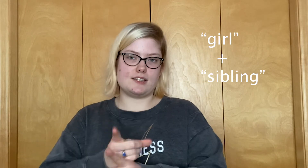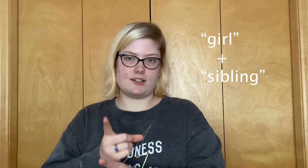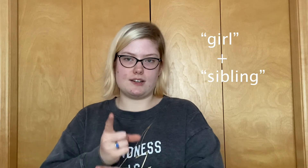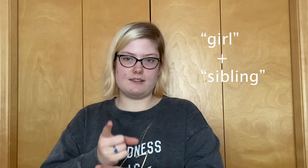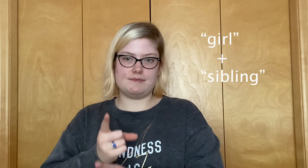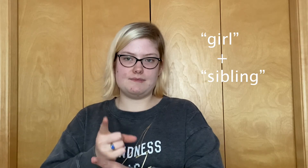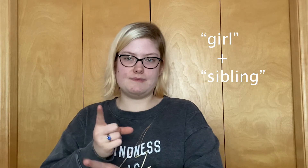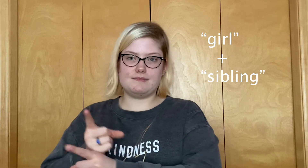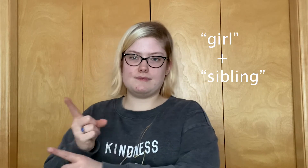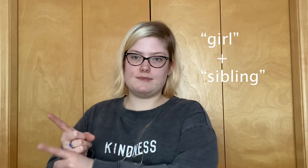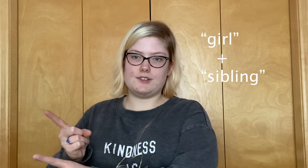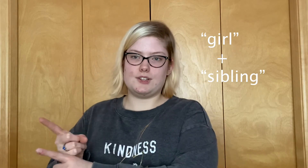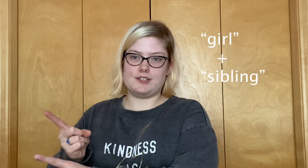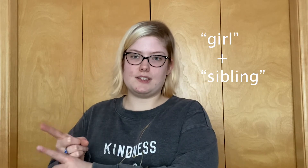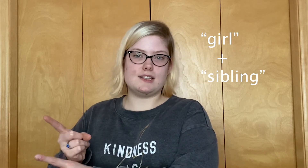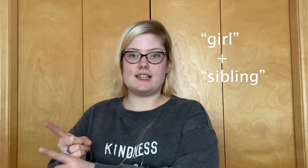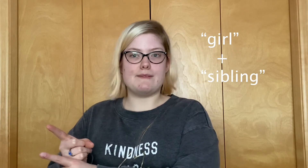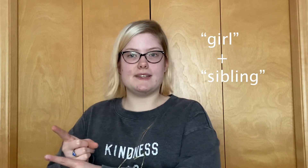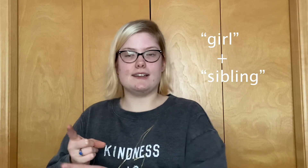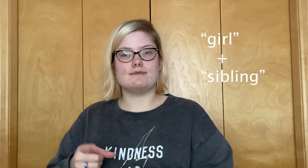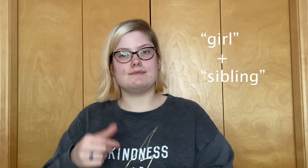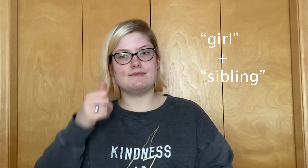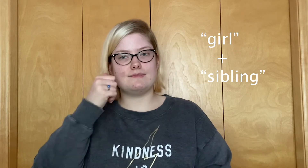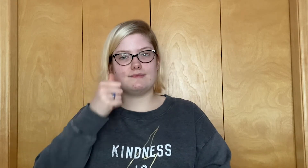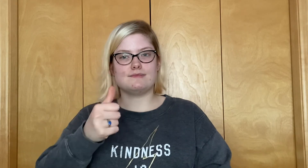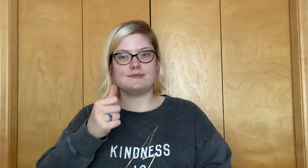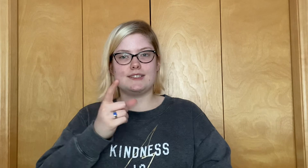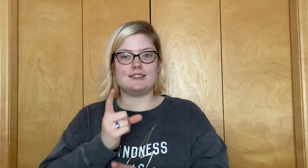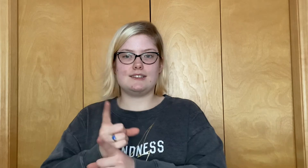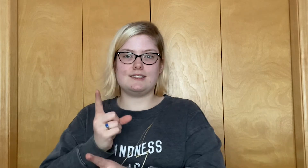sister. Just the same thing.